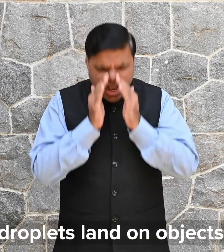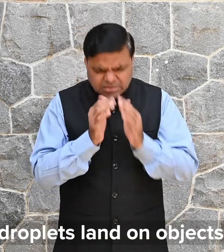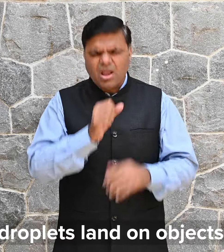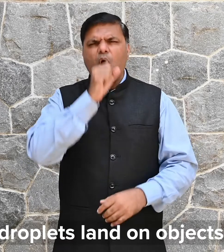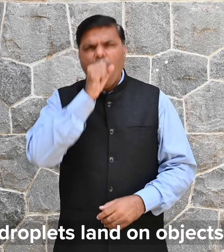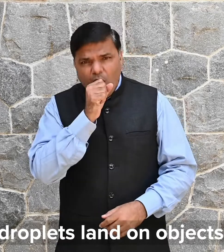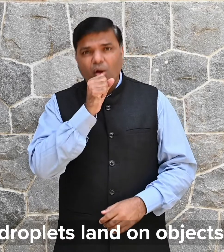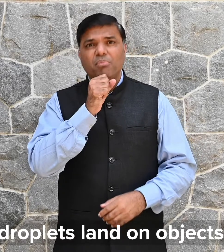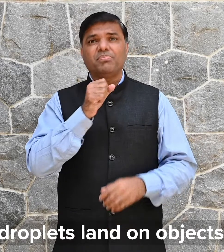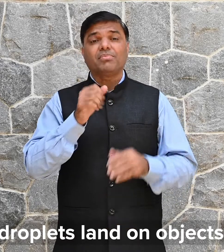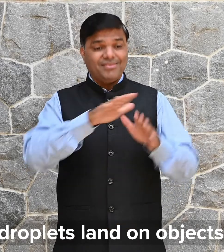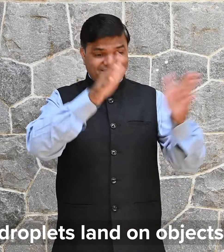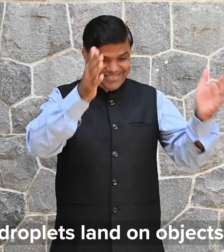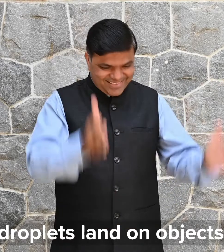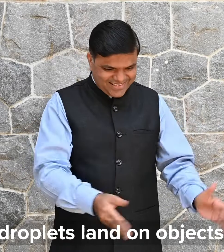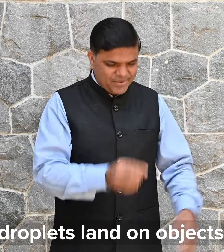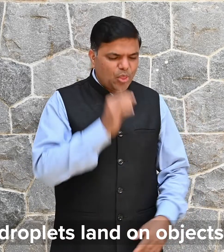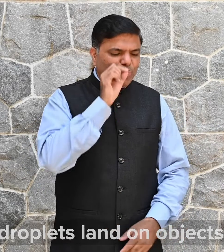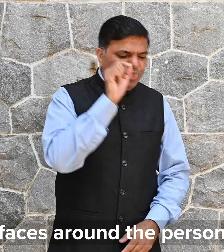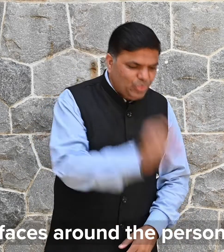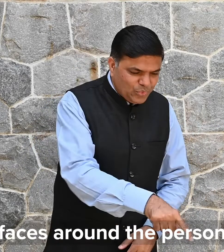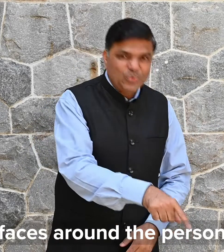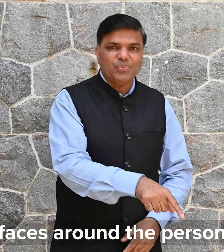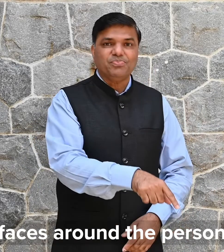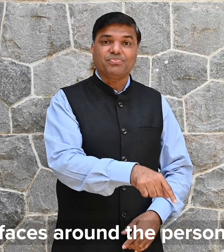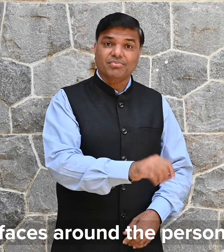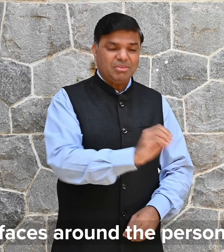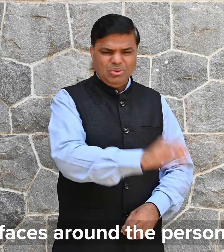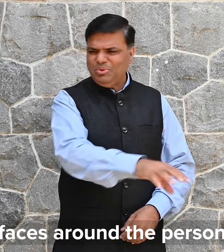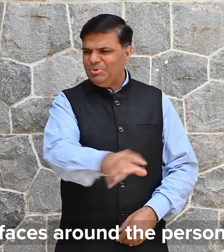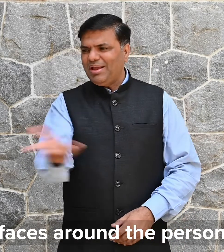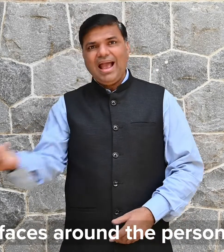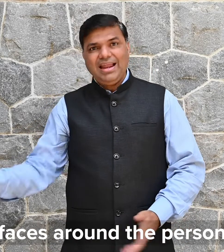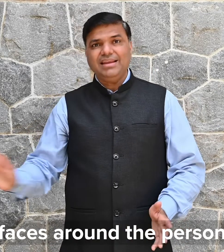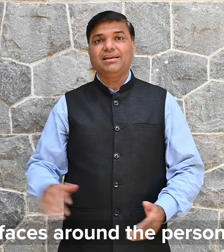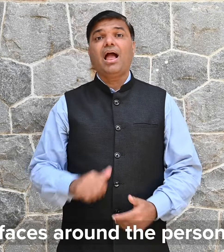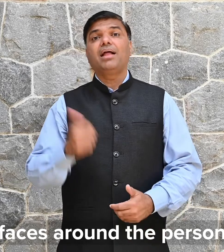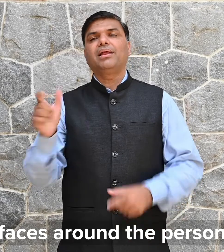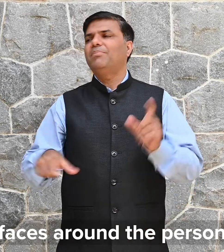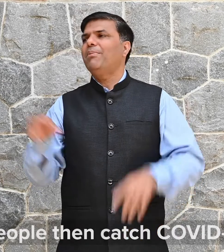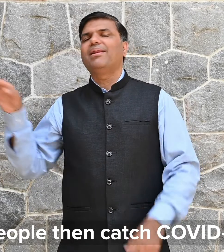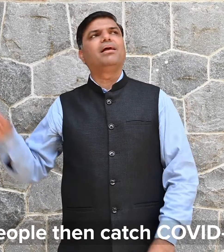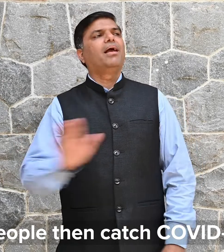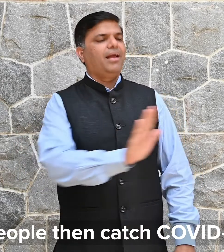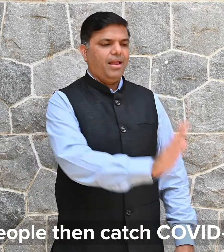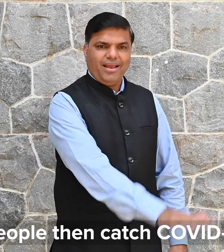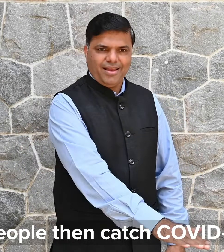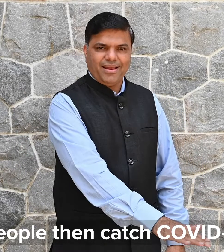These droplets land on objects and surfaces around the person. Other people